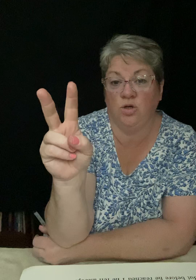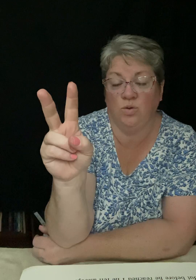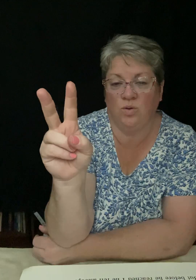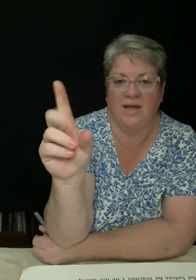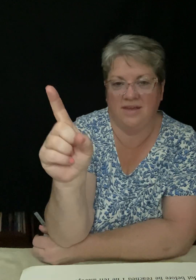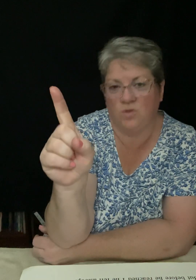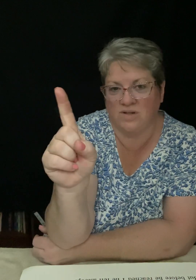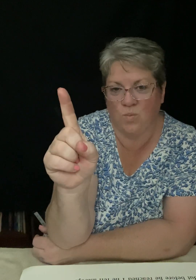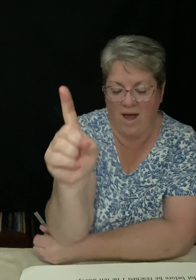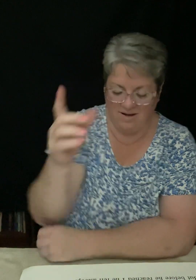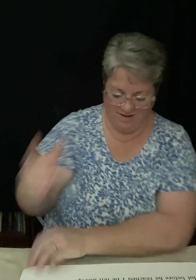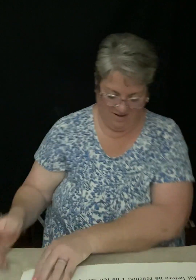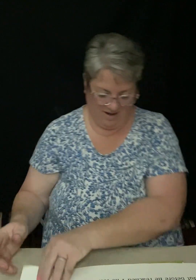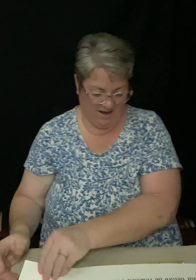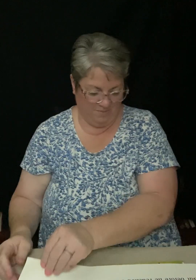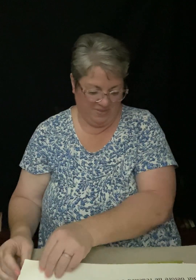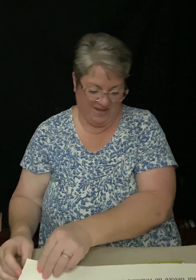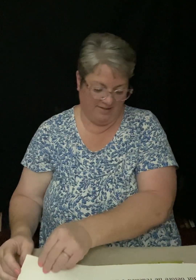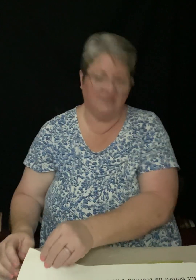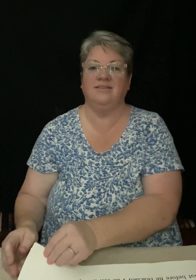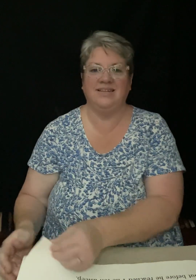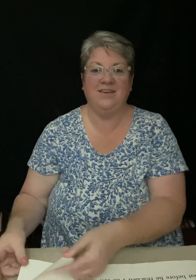2, then of course 1. But then he fell